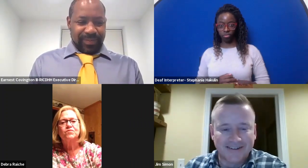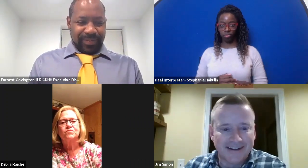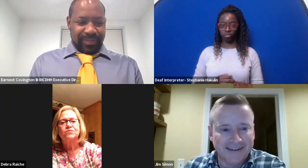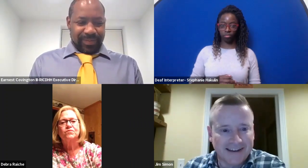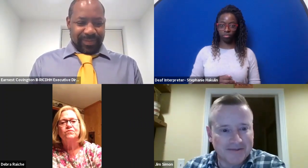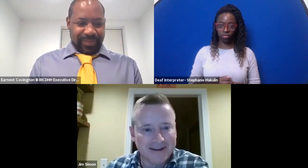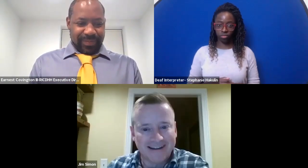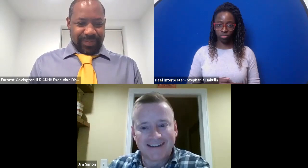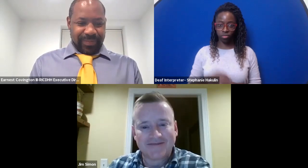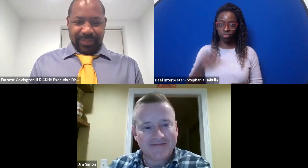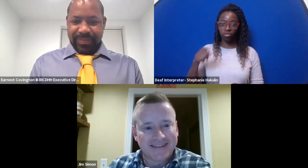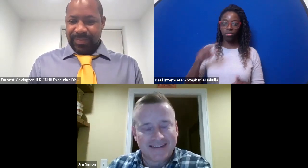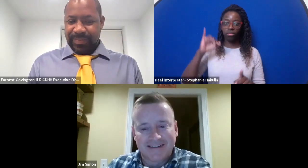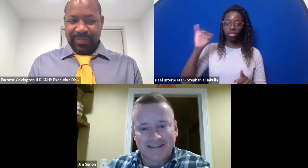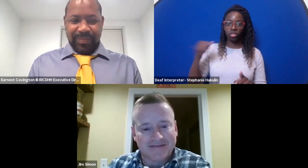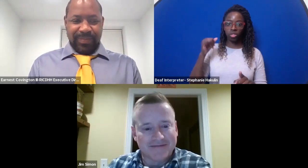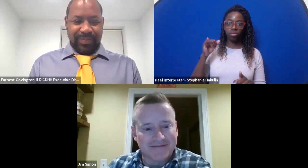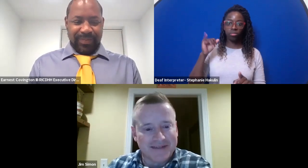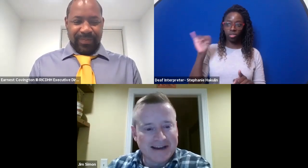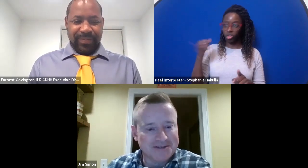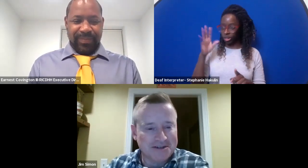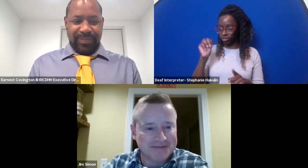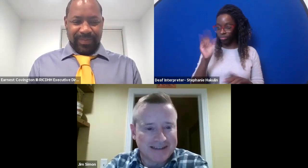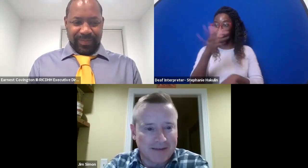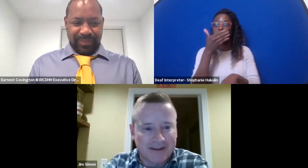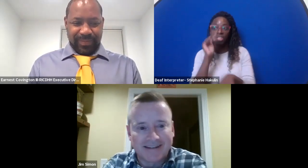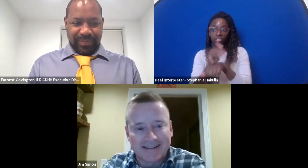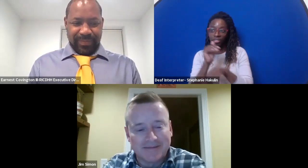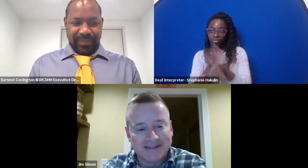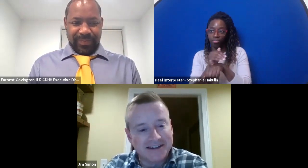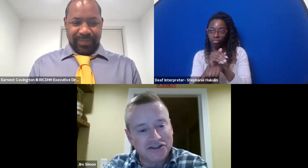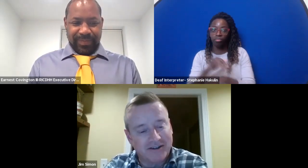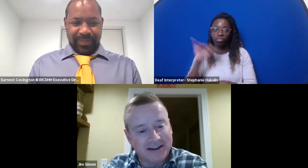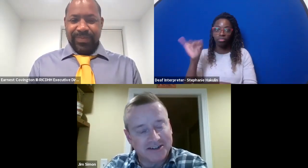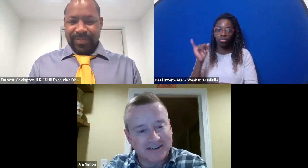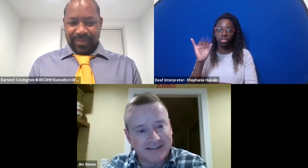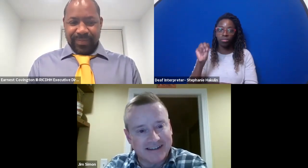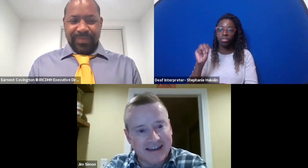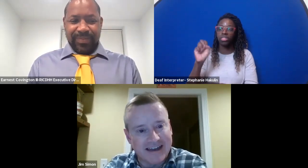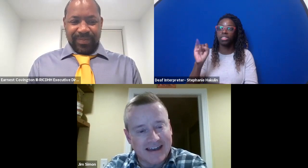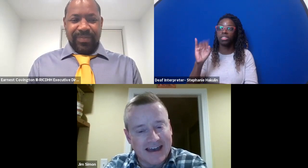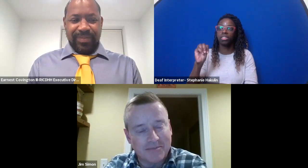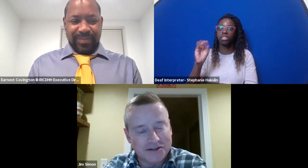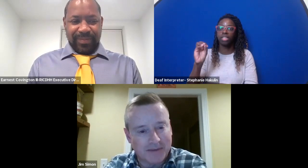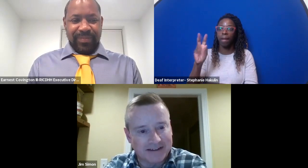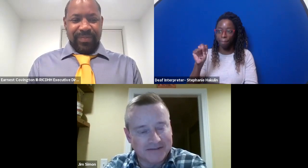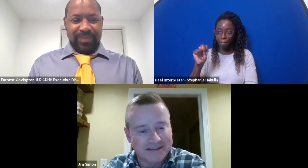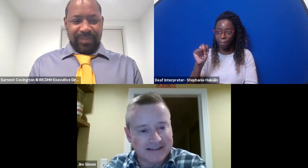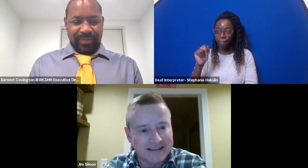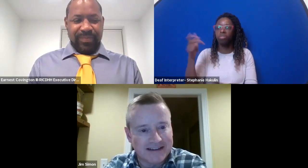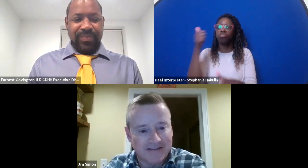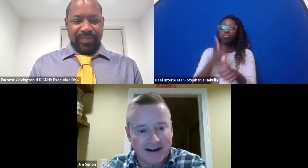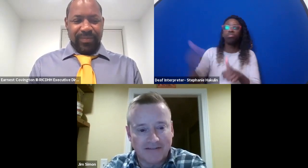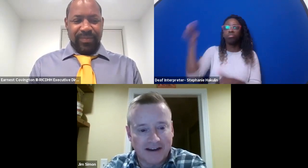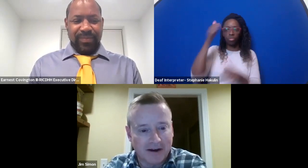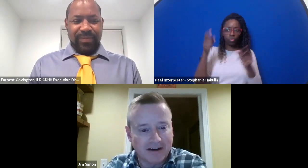Hi, good evening, everybody. My name is Jim Simon, the Senior Director at Perspectives